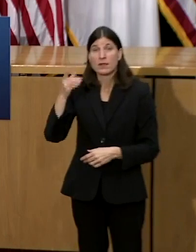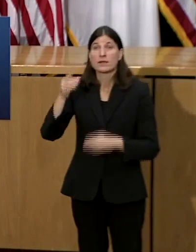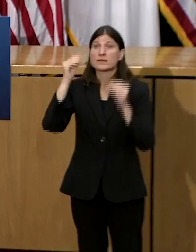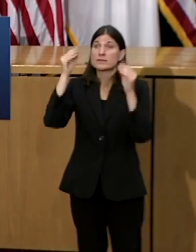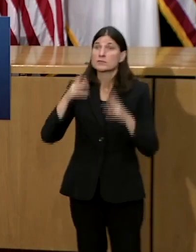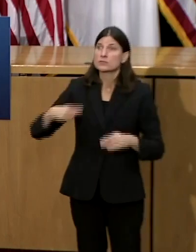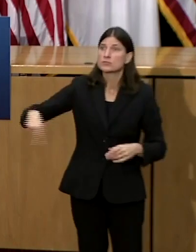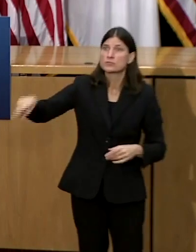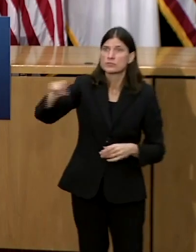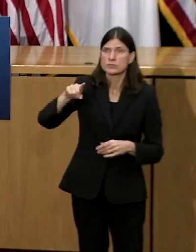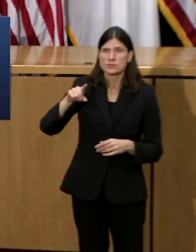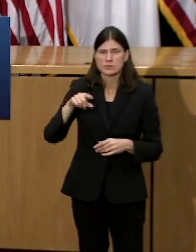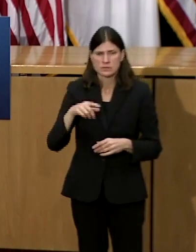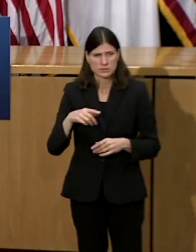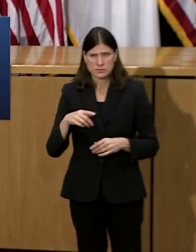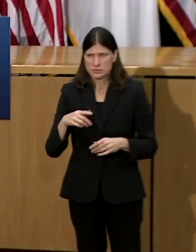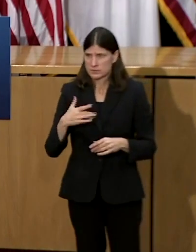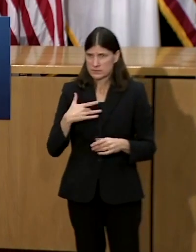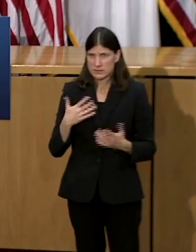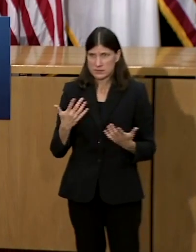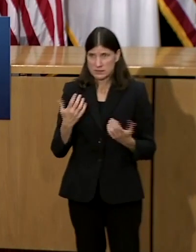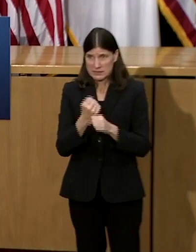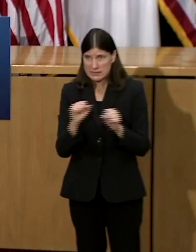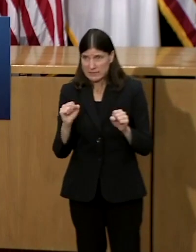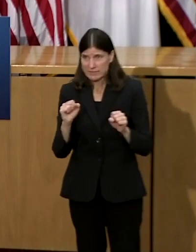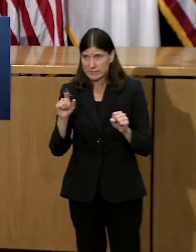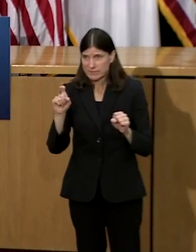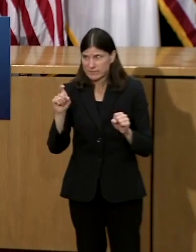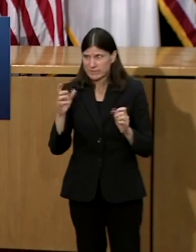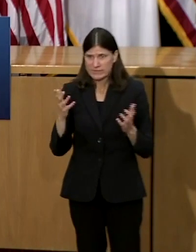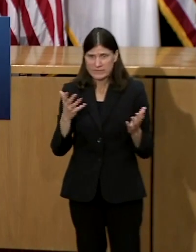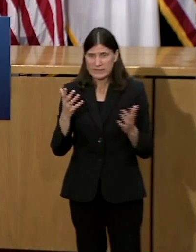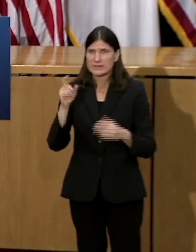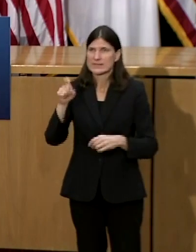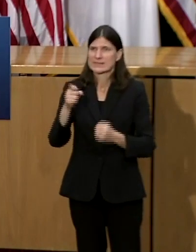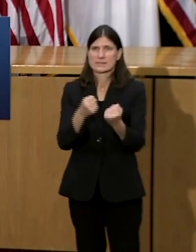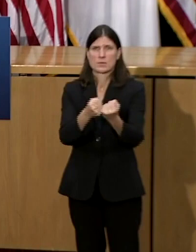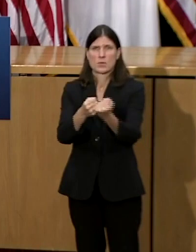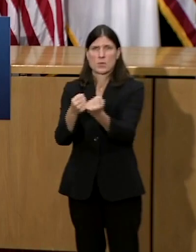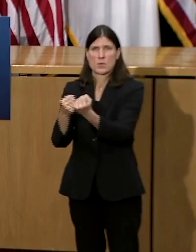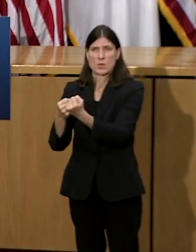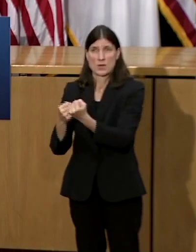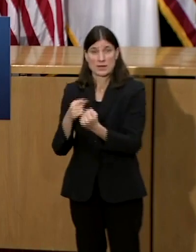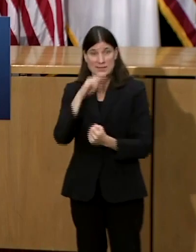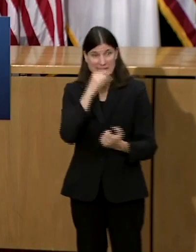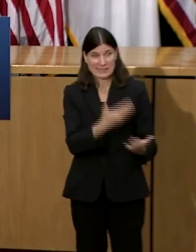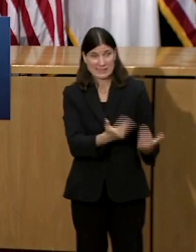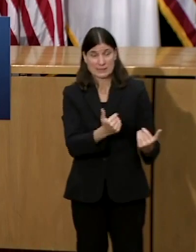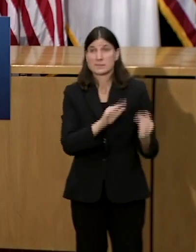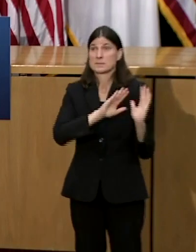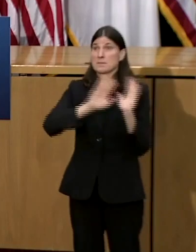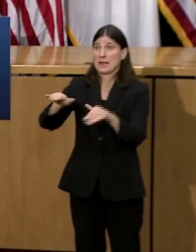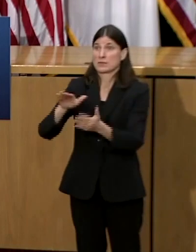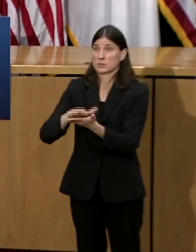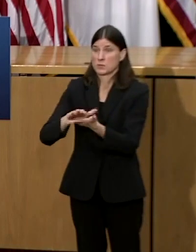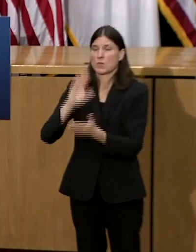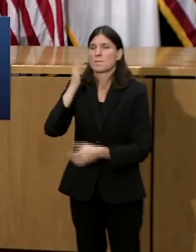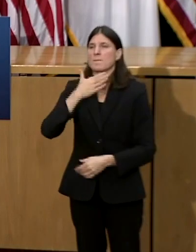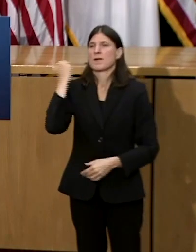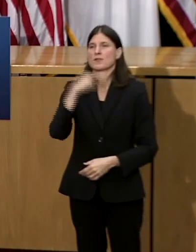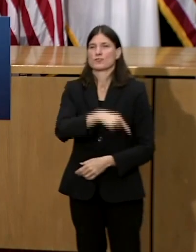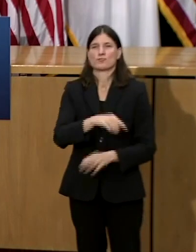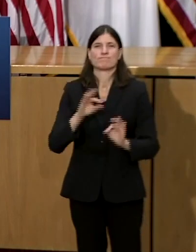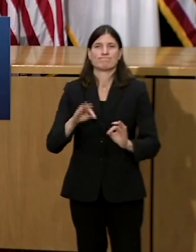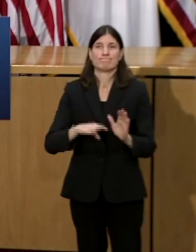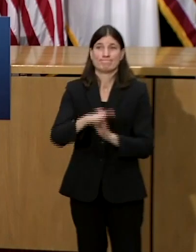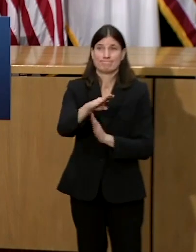and training they implemented to open the school year are working. As in other states and countries, Massachusetts schools have experienced